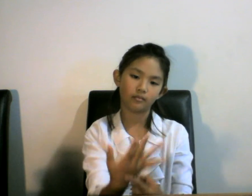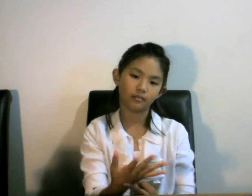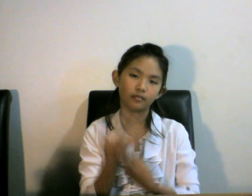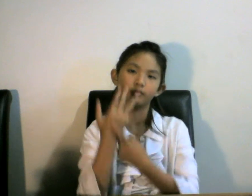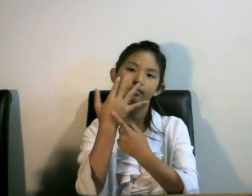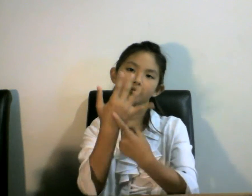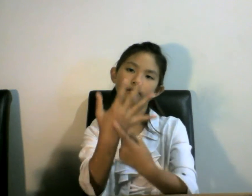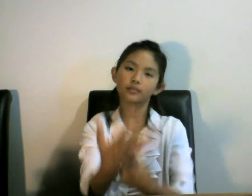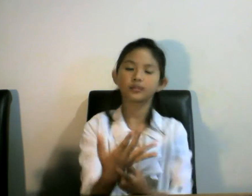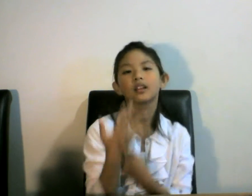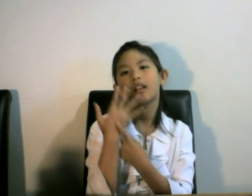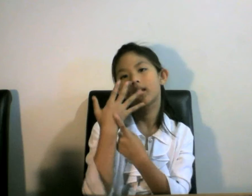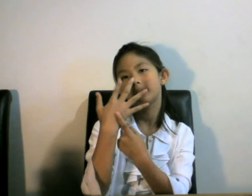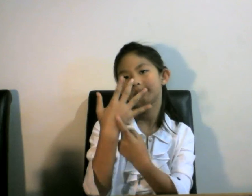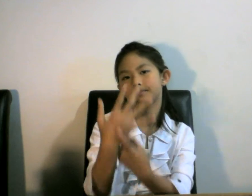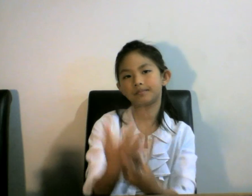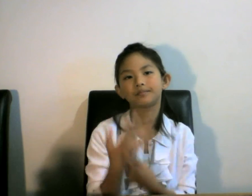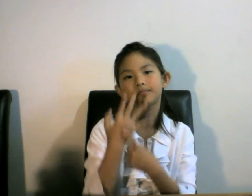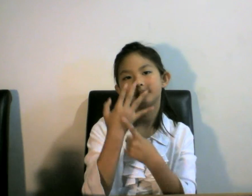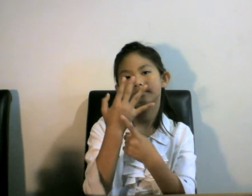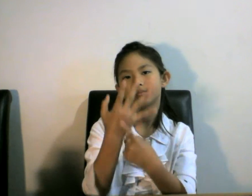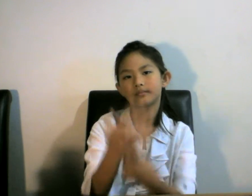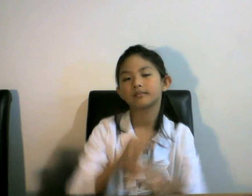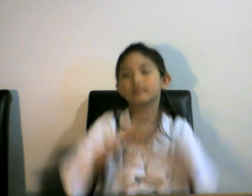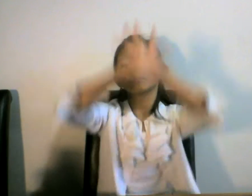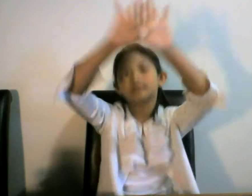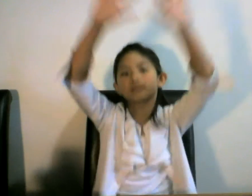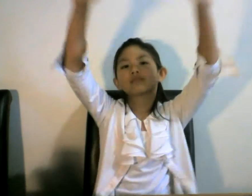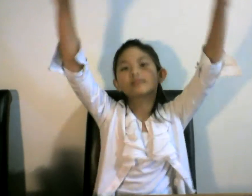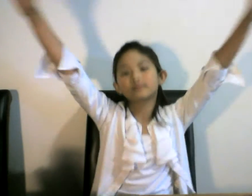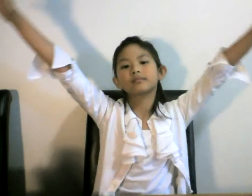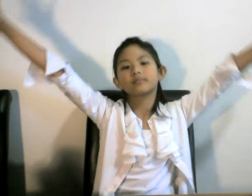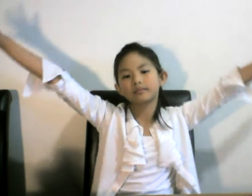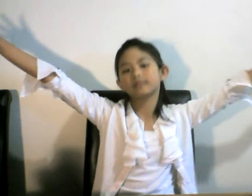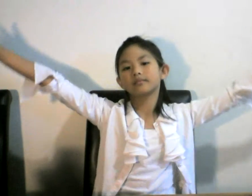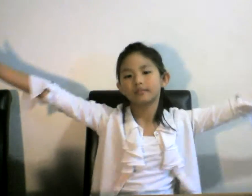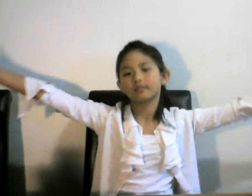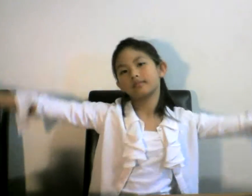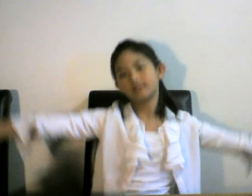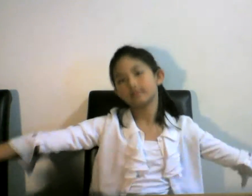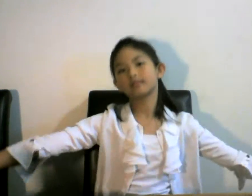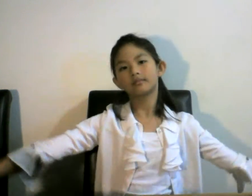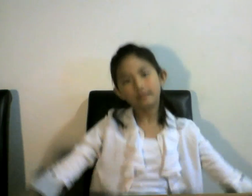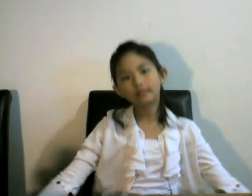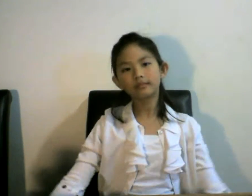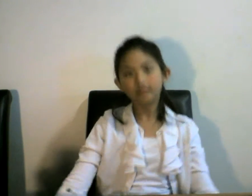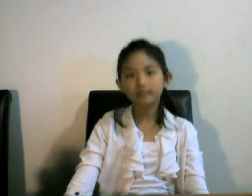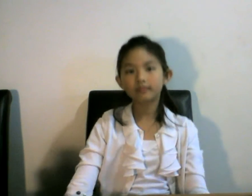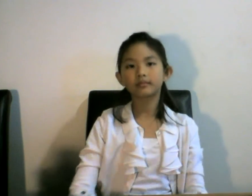ignite the light and let it shine.